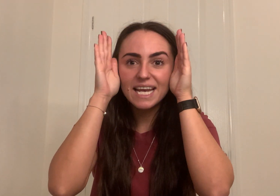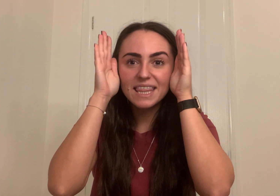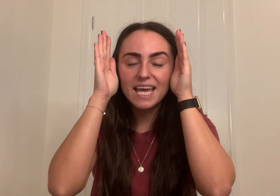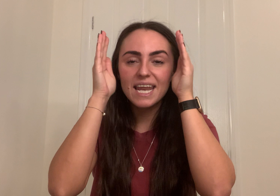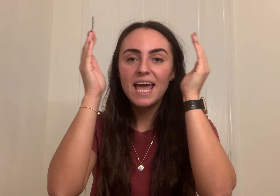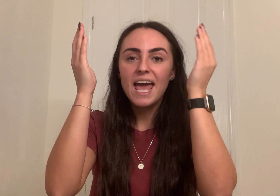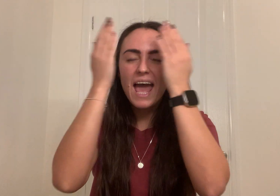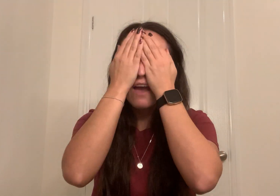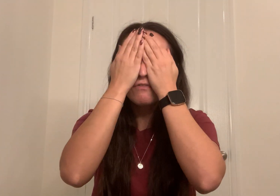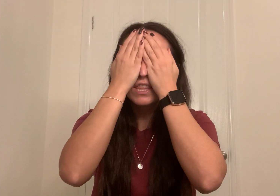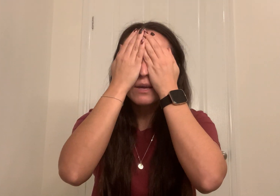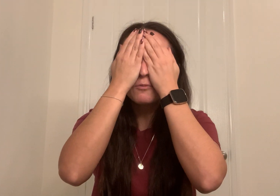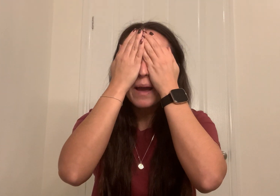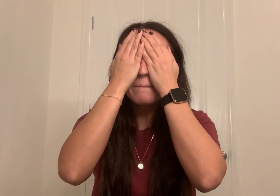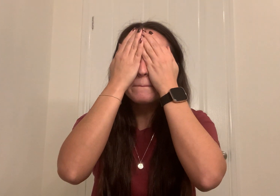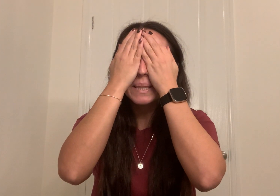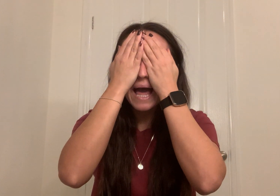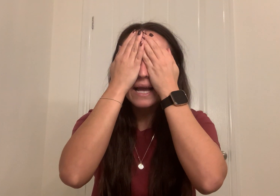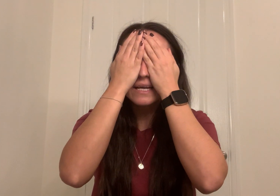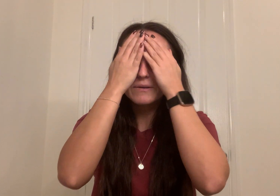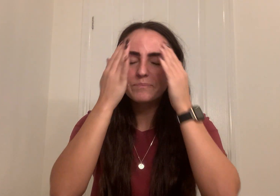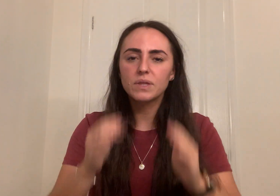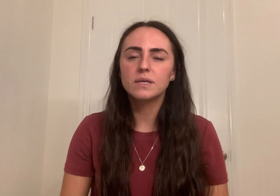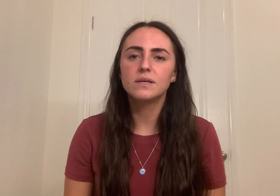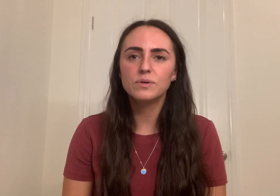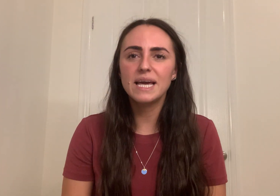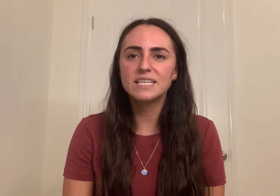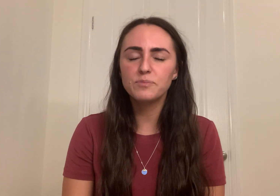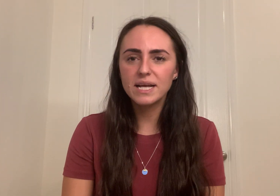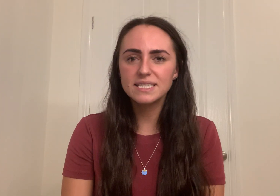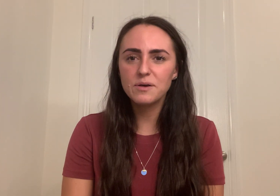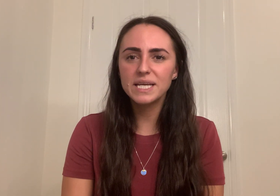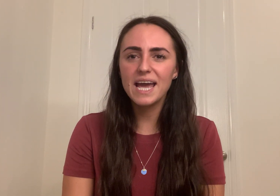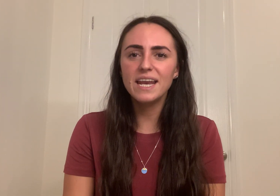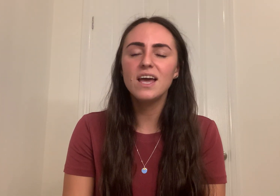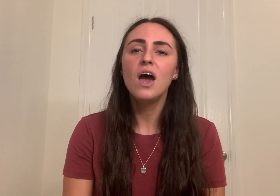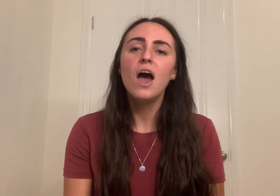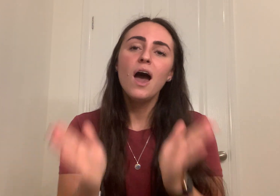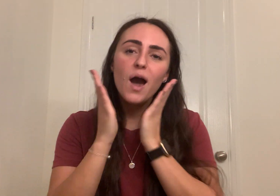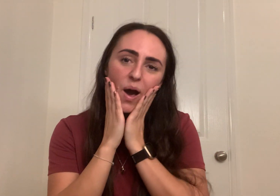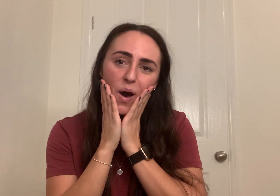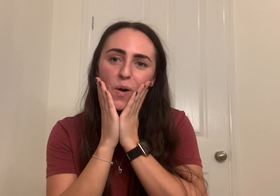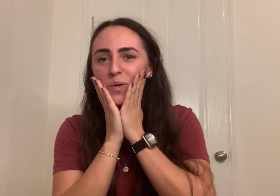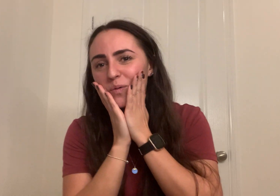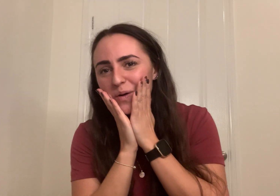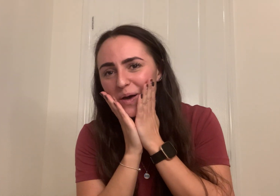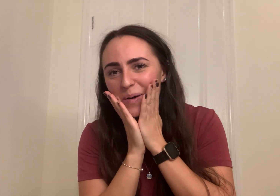anything. Everything went black. Okay, let's practice that one again. Oh,